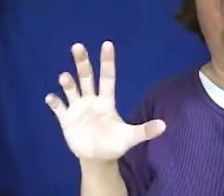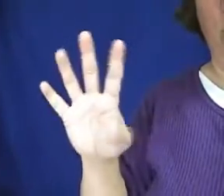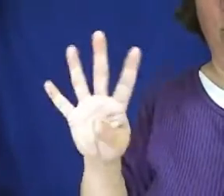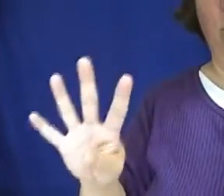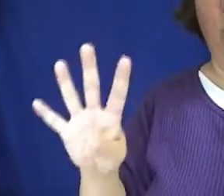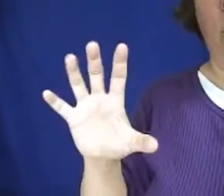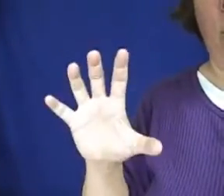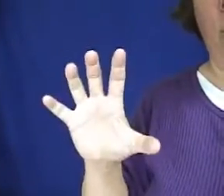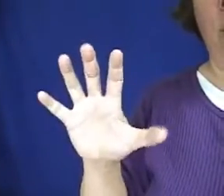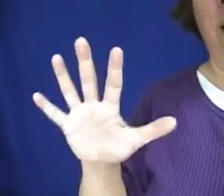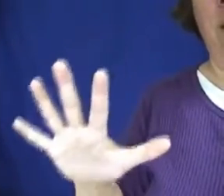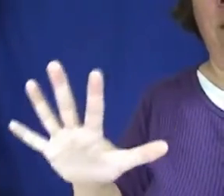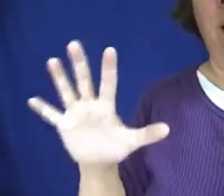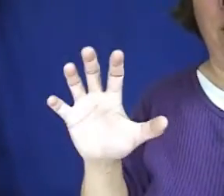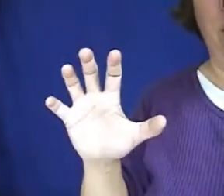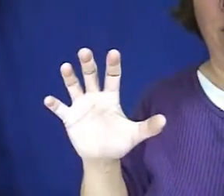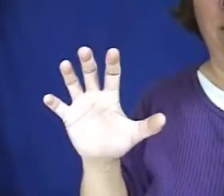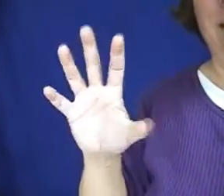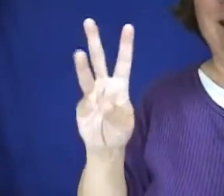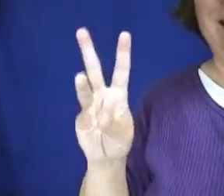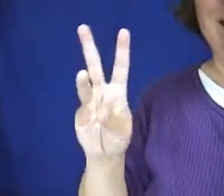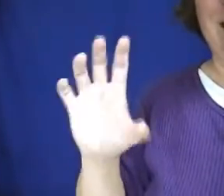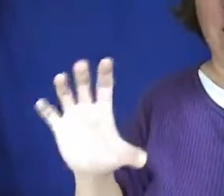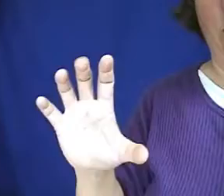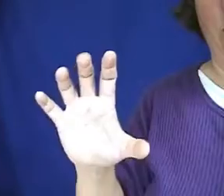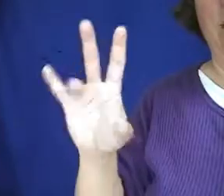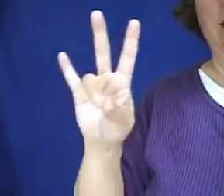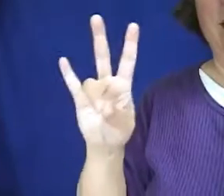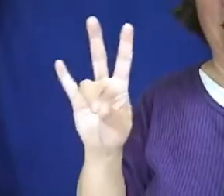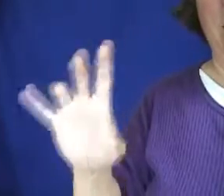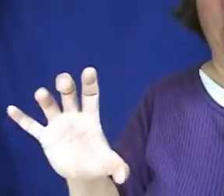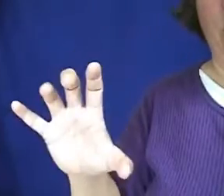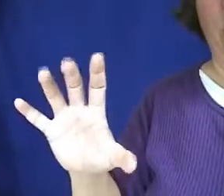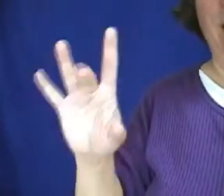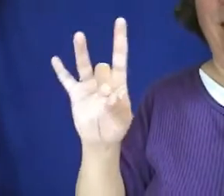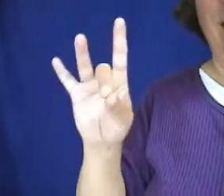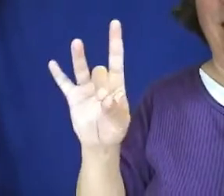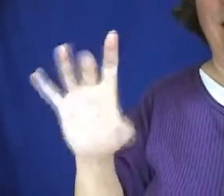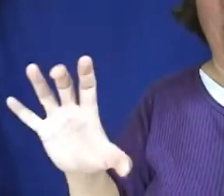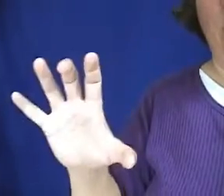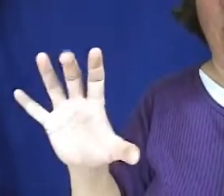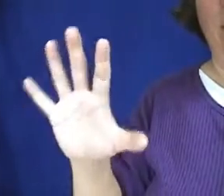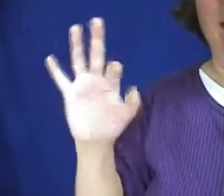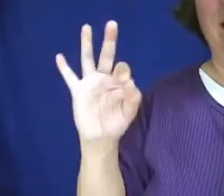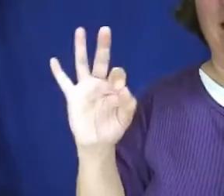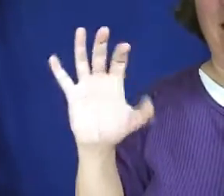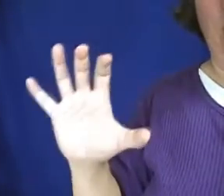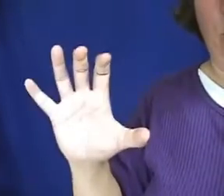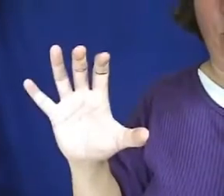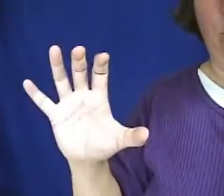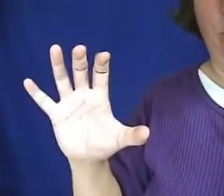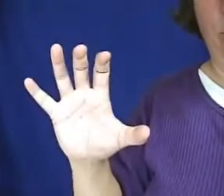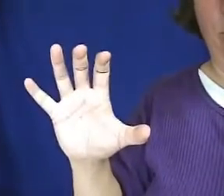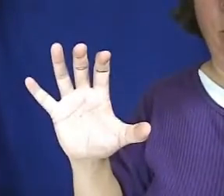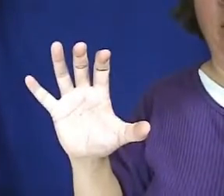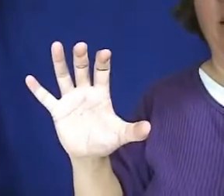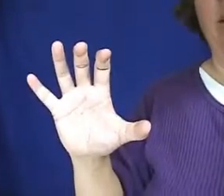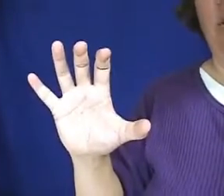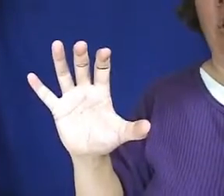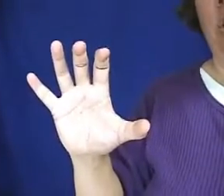300, 400, 500, 600, 700, 800, 900. There's also